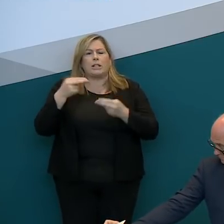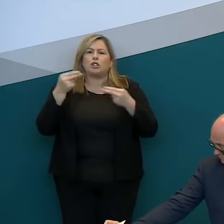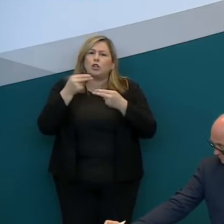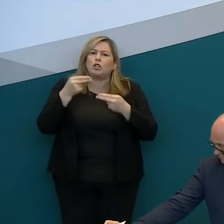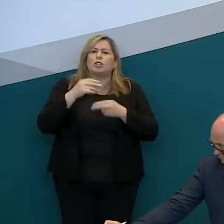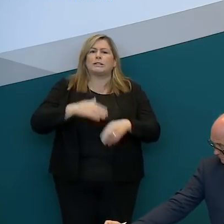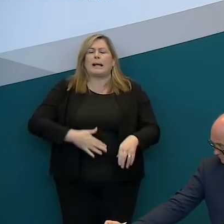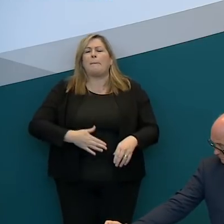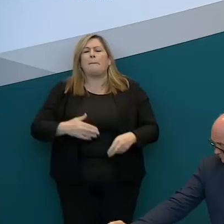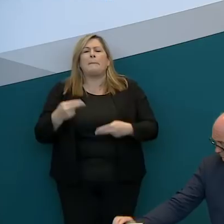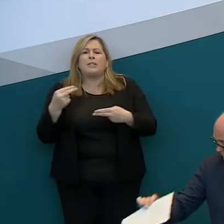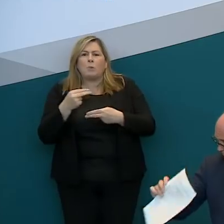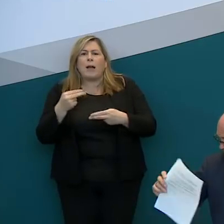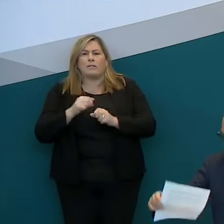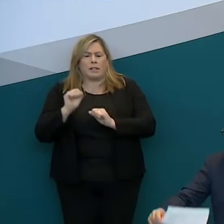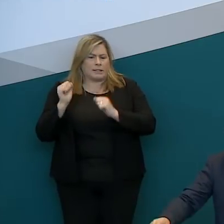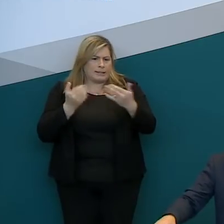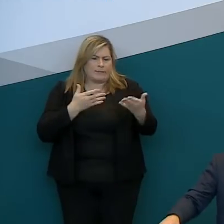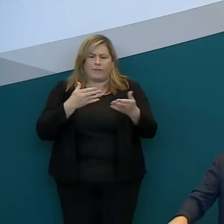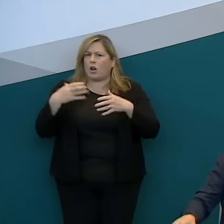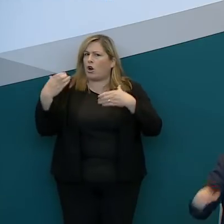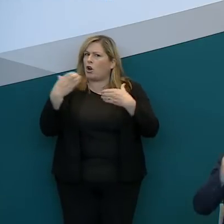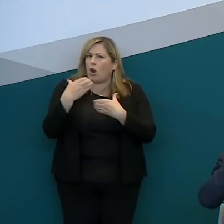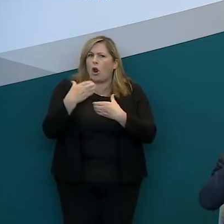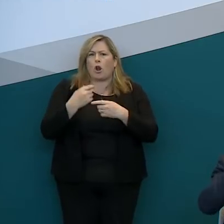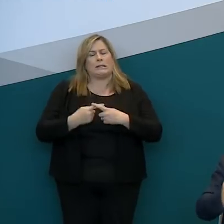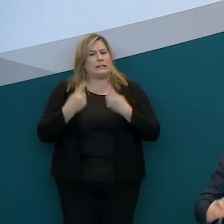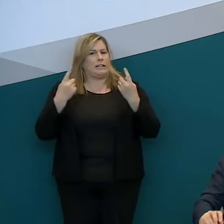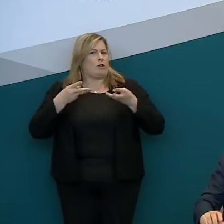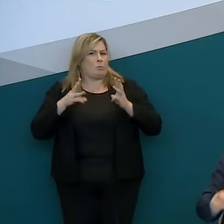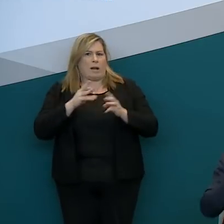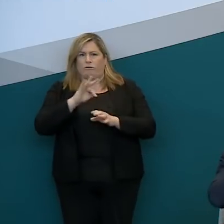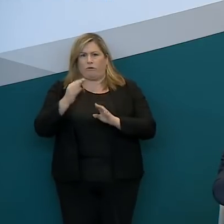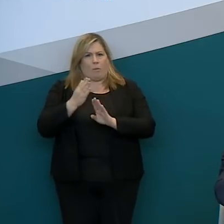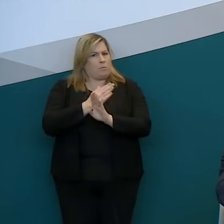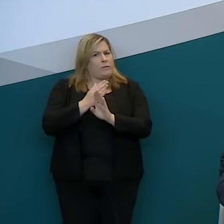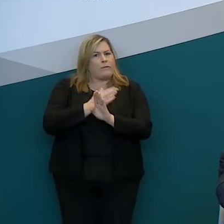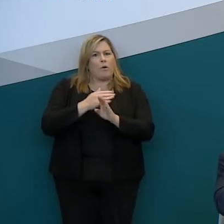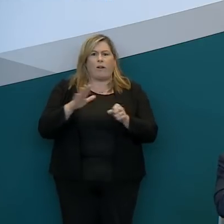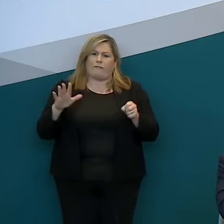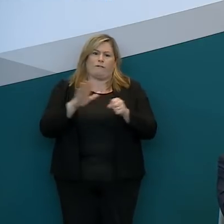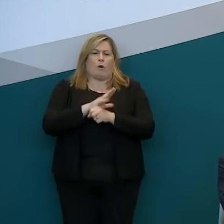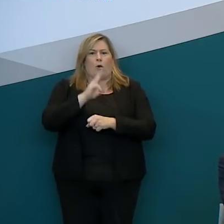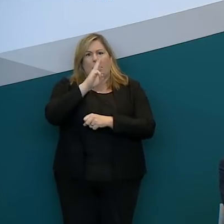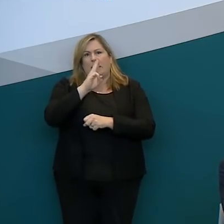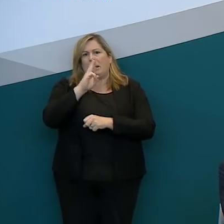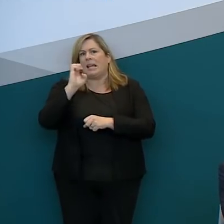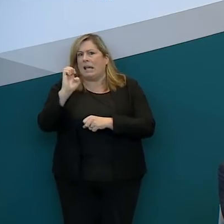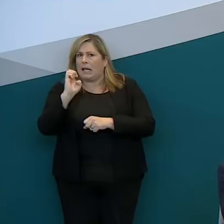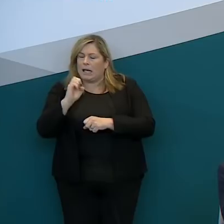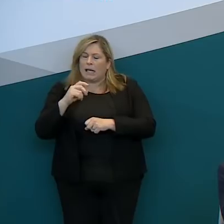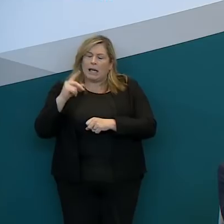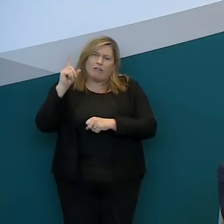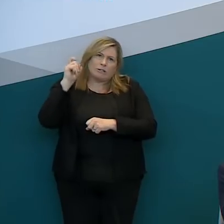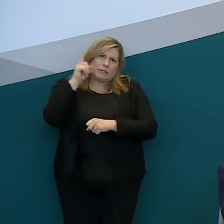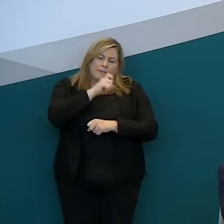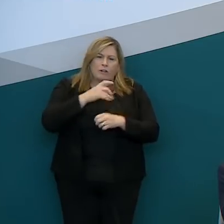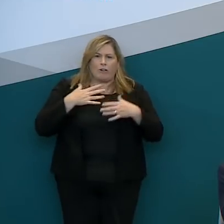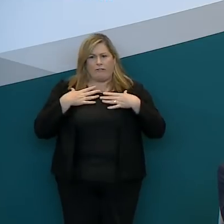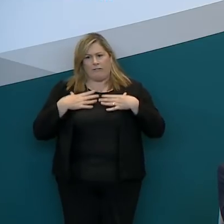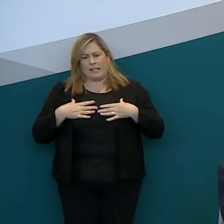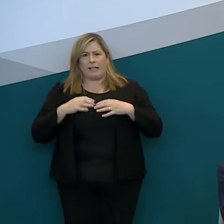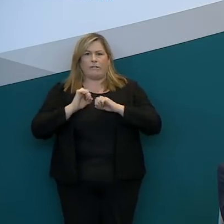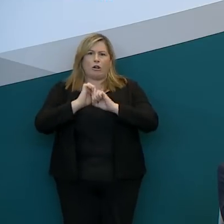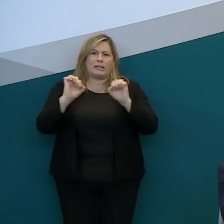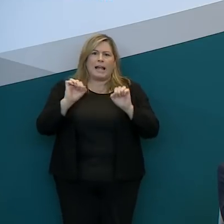and midwives are delivering care in a very different way through full PPE. That's both physically hard, but it's also missing